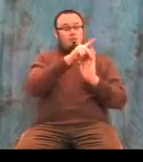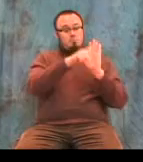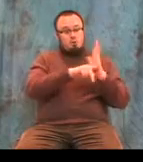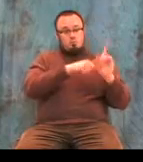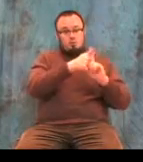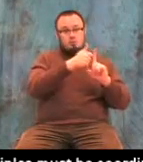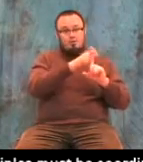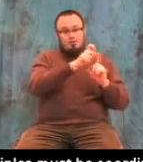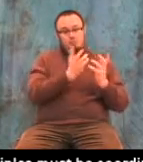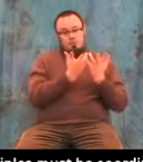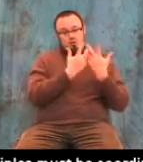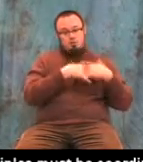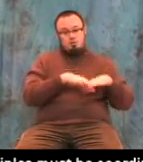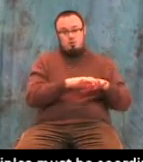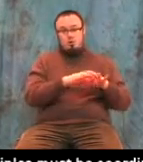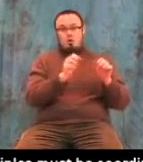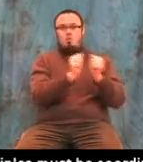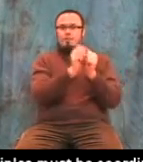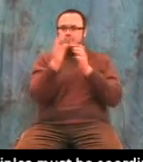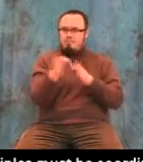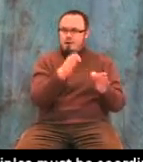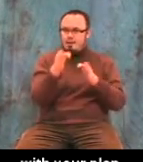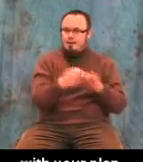your principles must be coordinated with your plan.